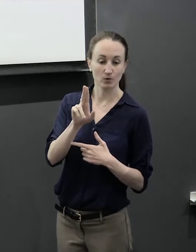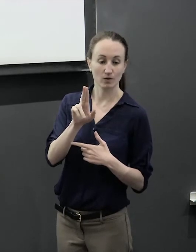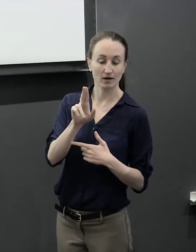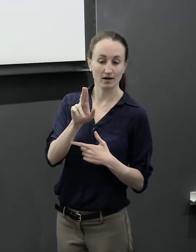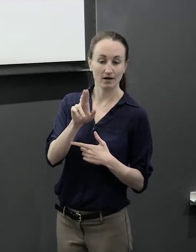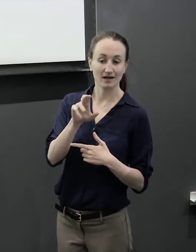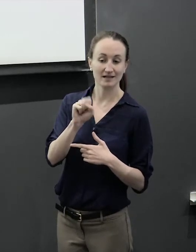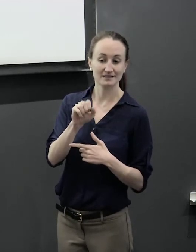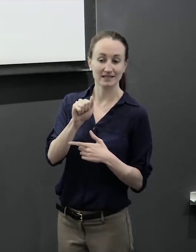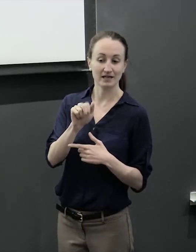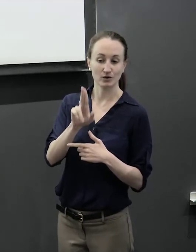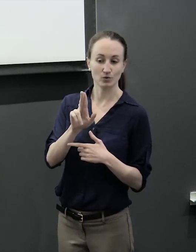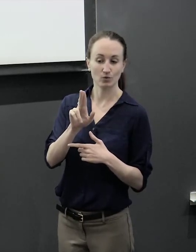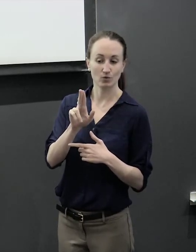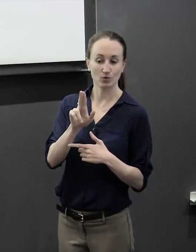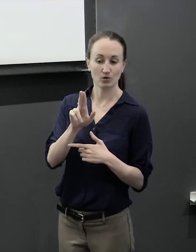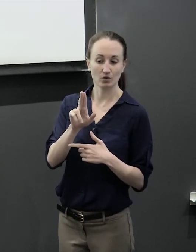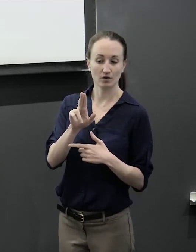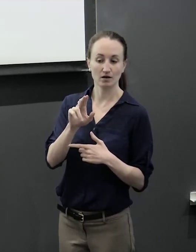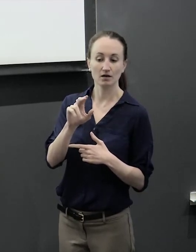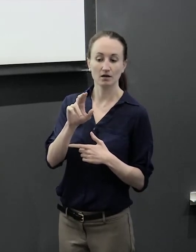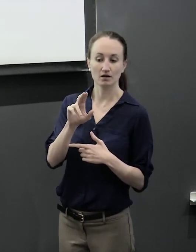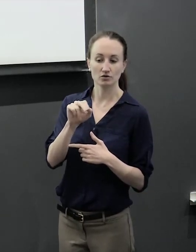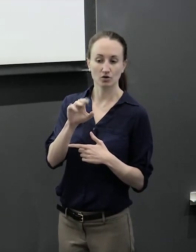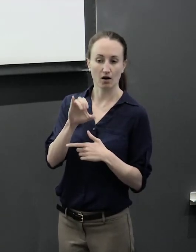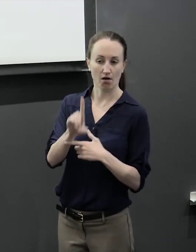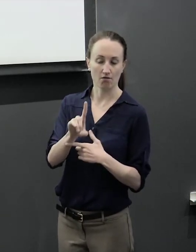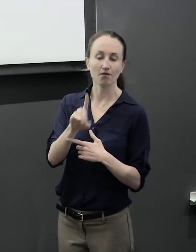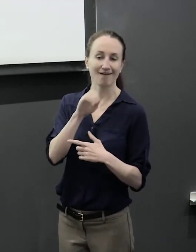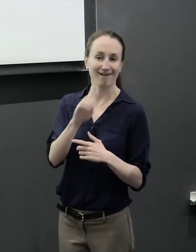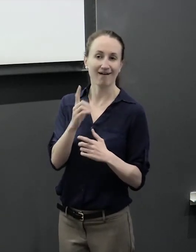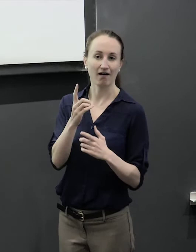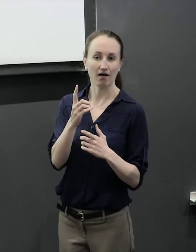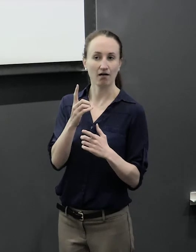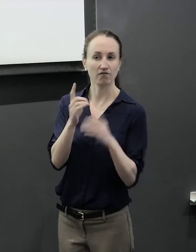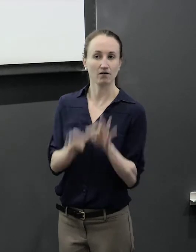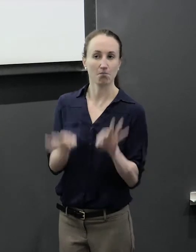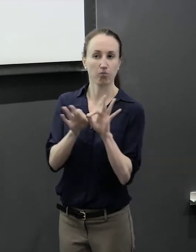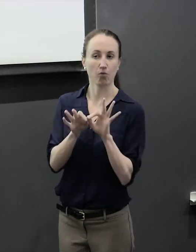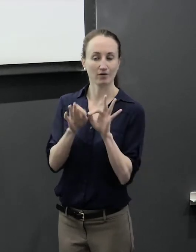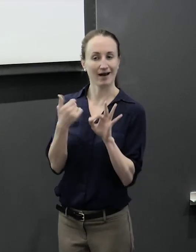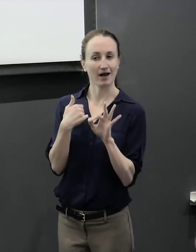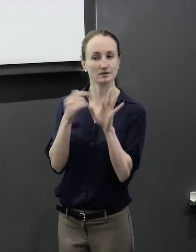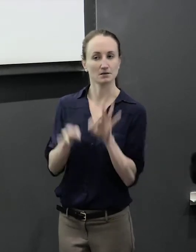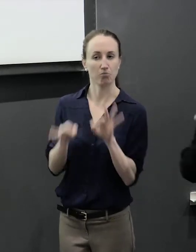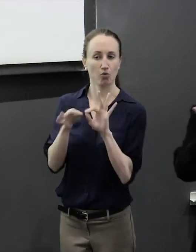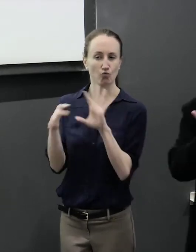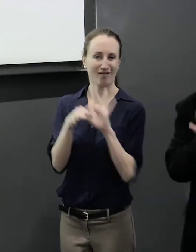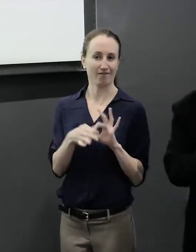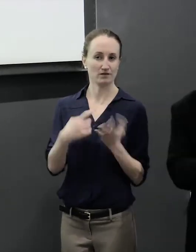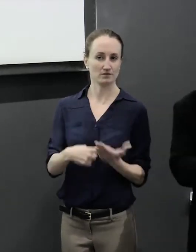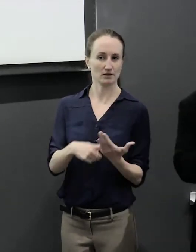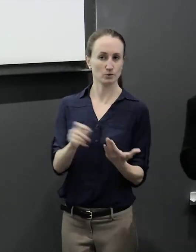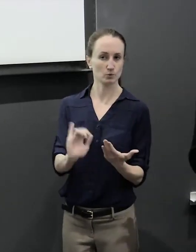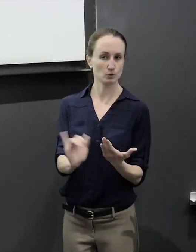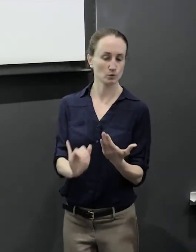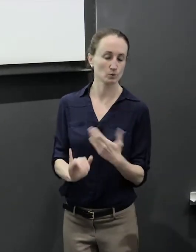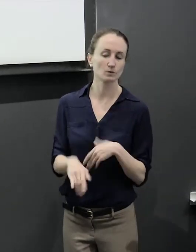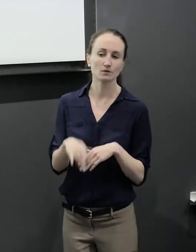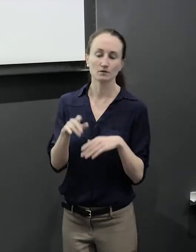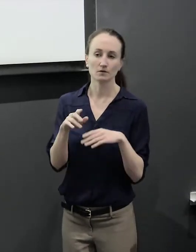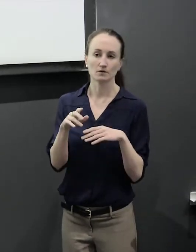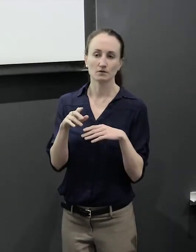S-A-U-E-R-L-A-N-D, has relevant discussion. I have relevant discussion as well. I mean, this was just to say it's a